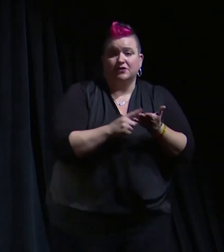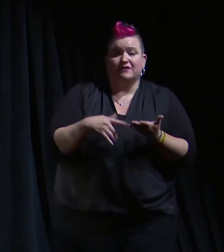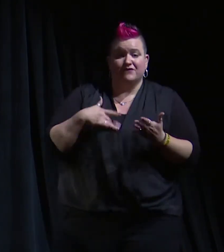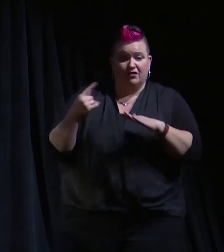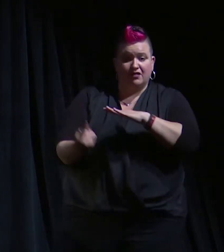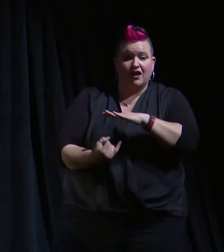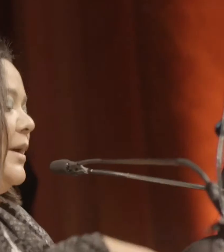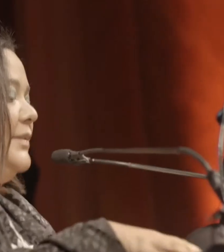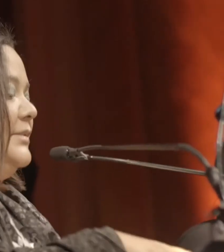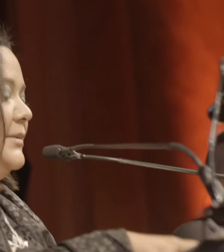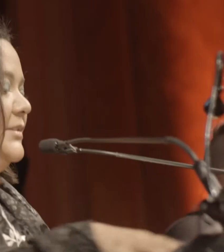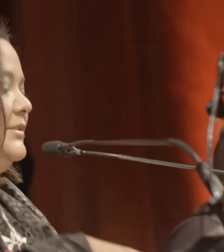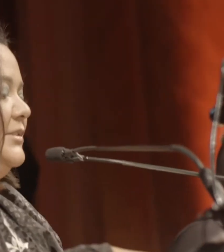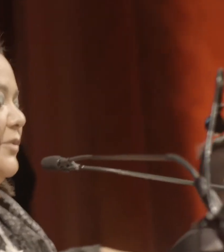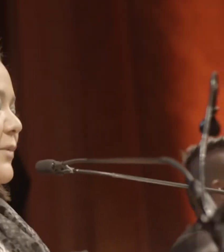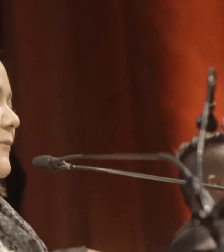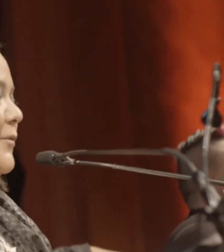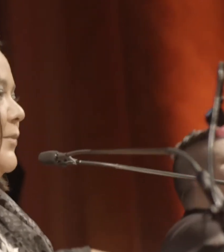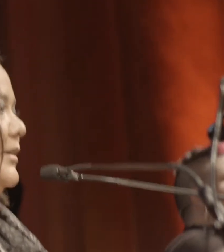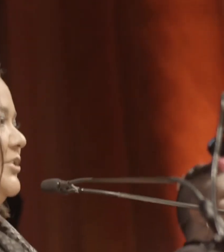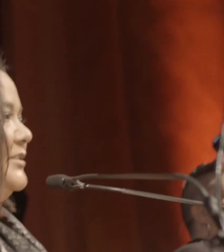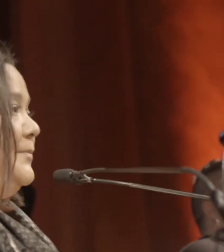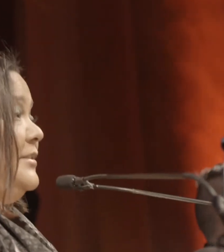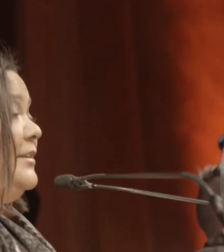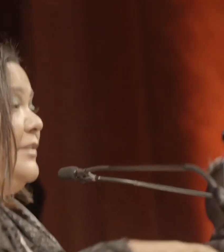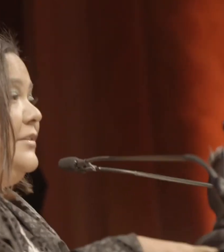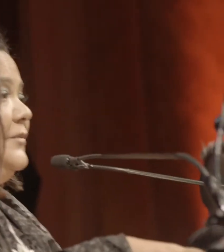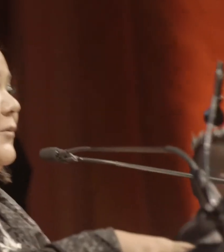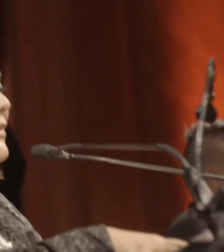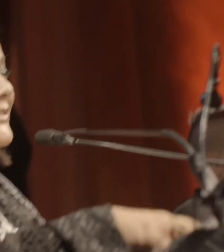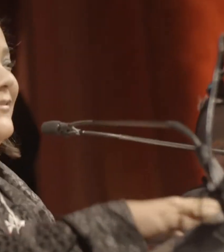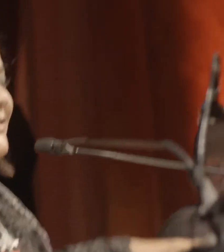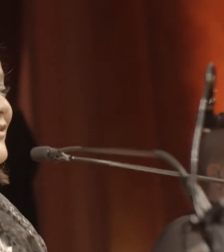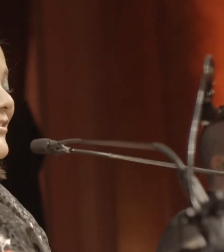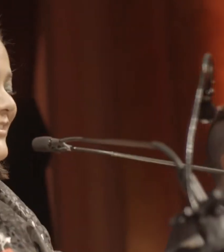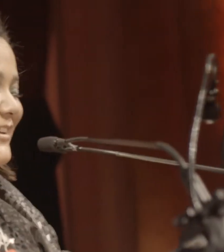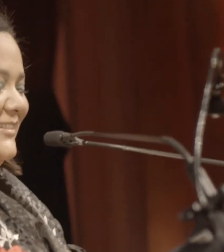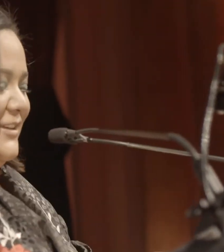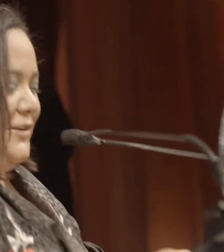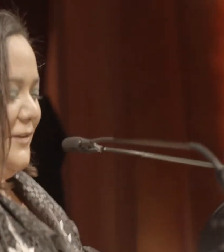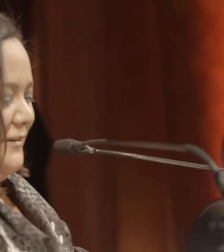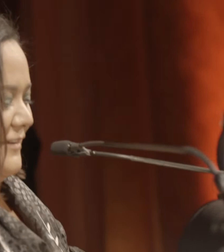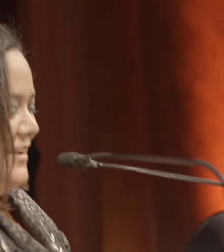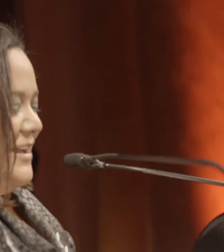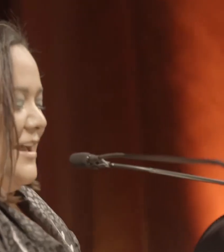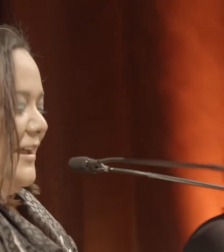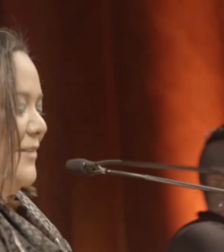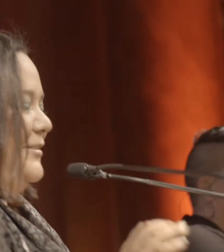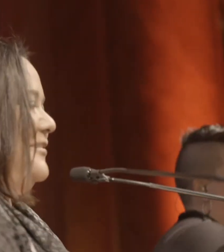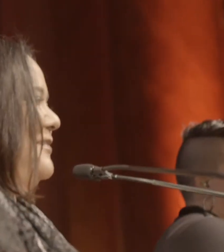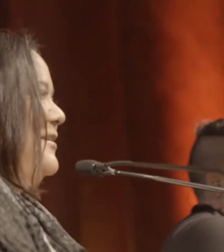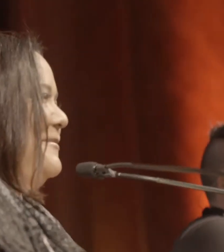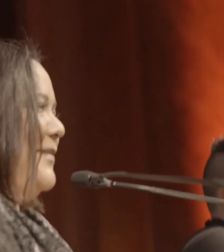can feel. So I did these 3 film projects, but then I cooked 47 dinners last year. I